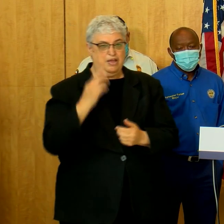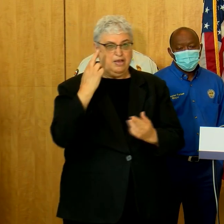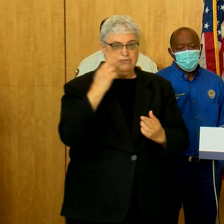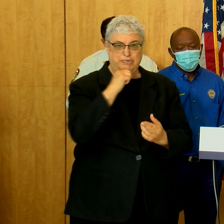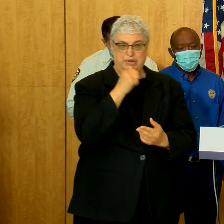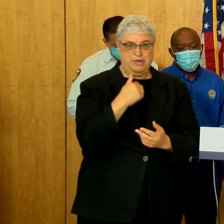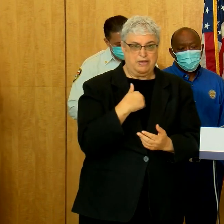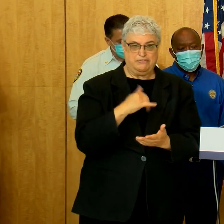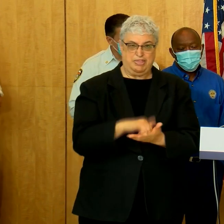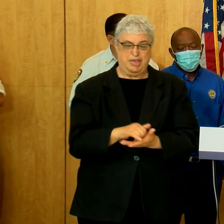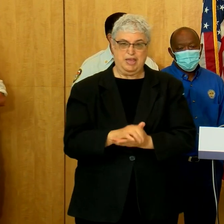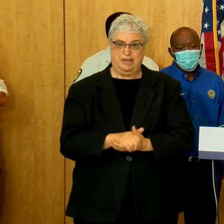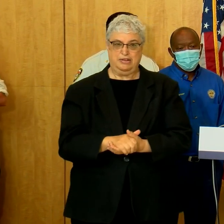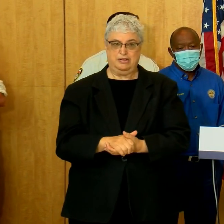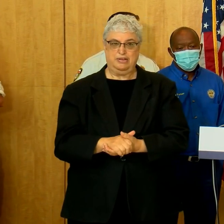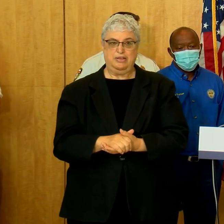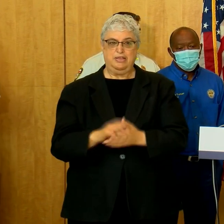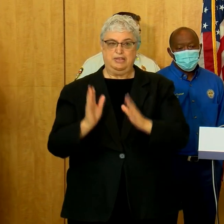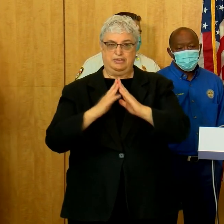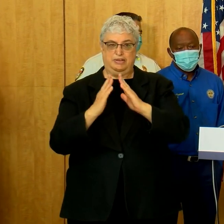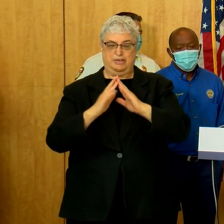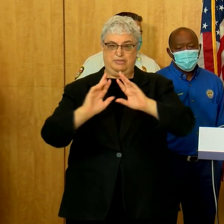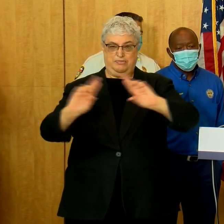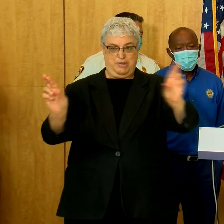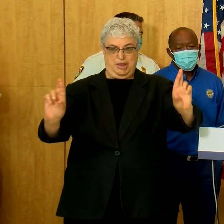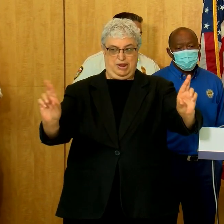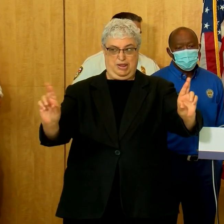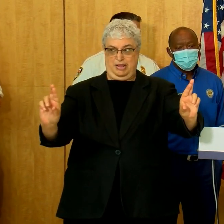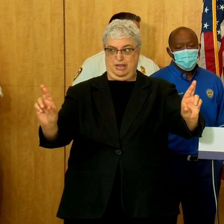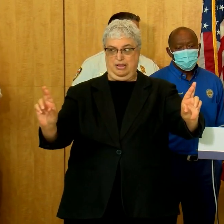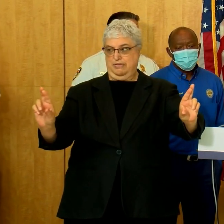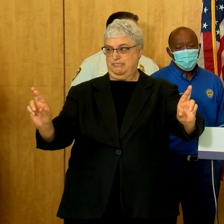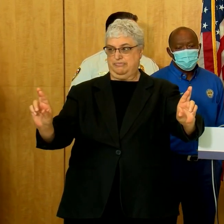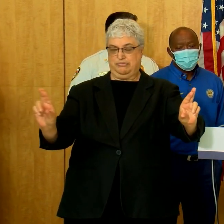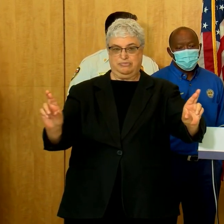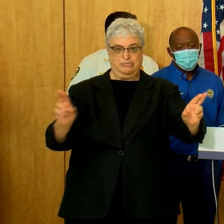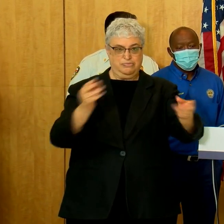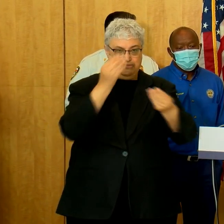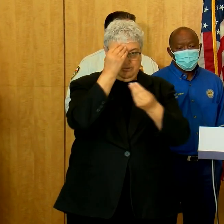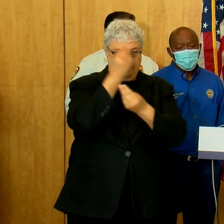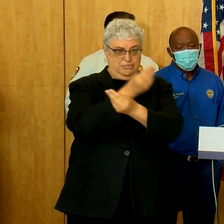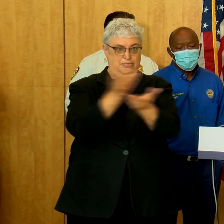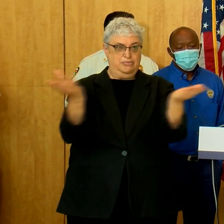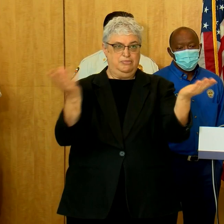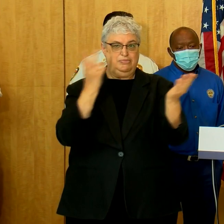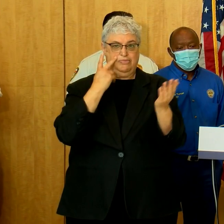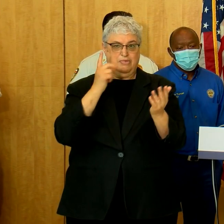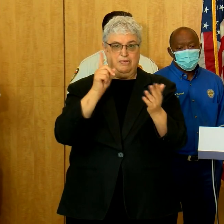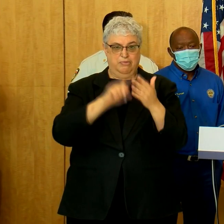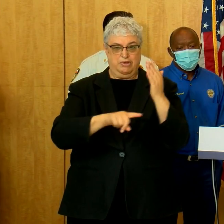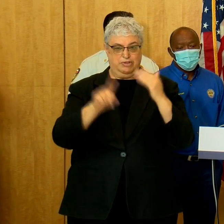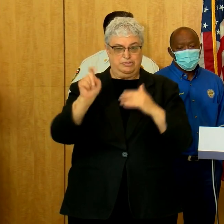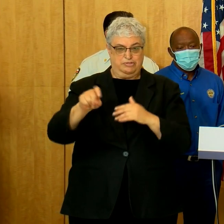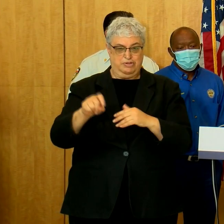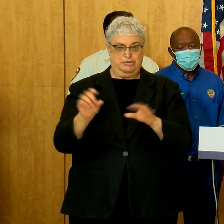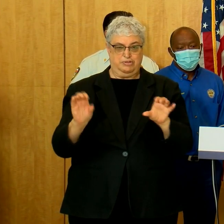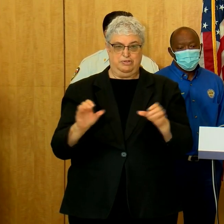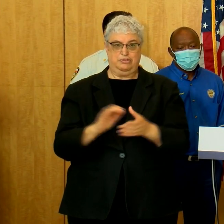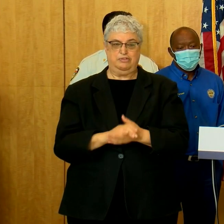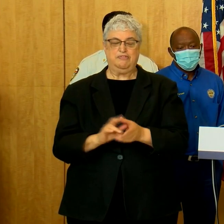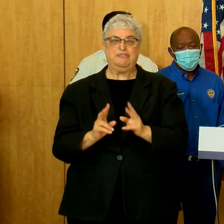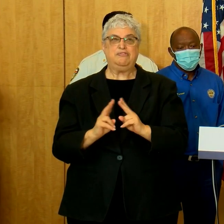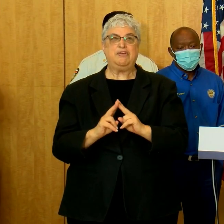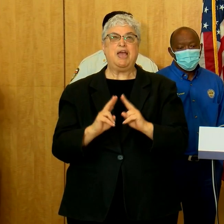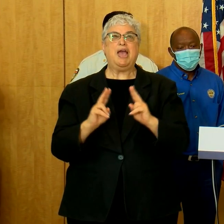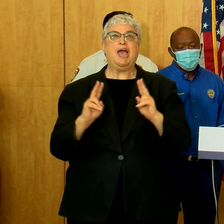not the case, but the fact that the city is prepared as it is and giving all of you an opportunity to see what you should do, it's very,